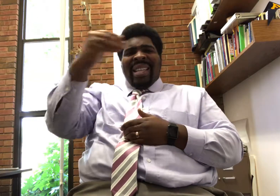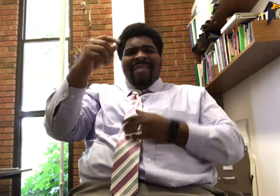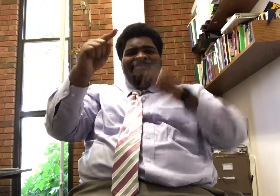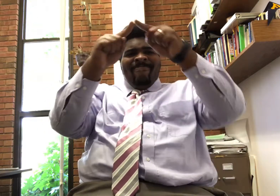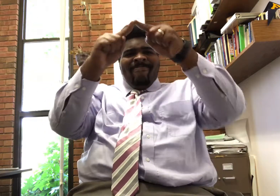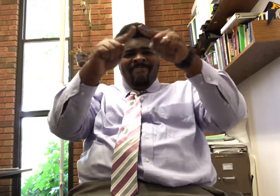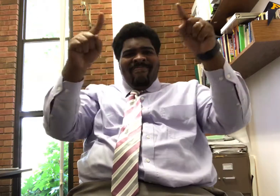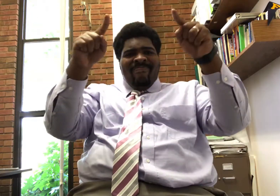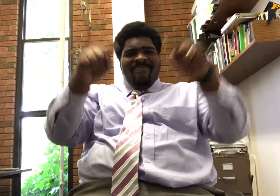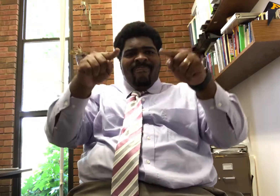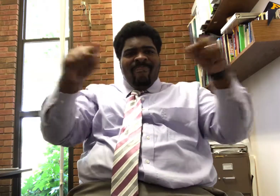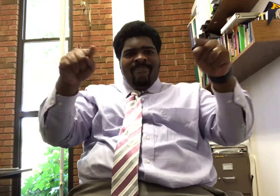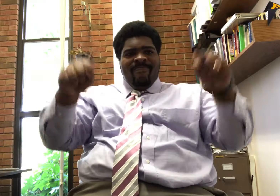thrust up out of the ground.